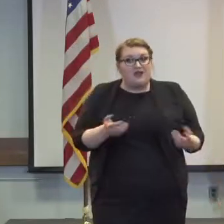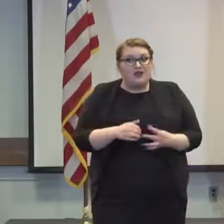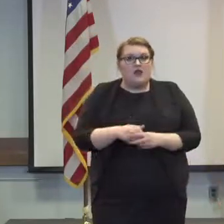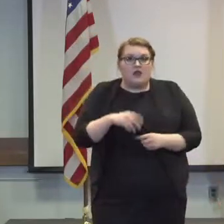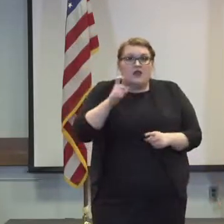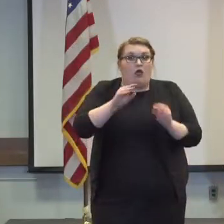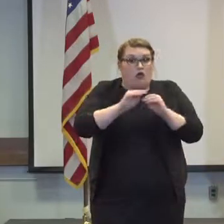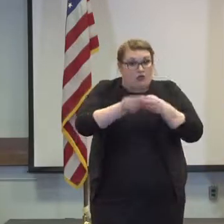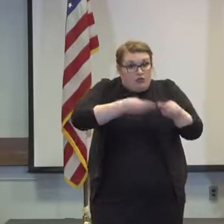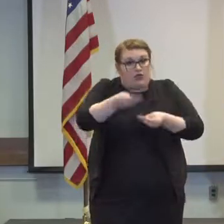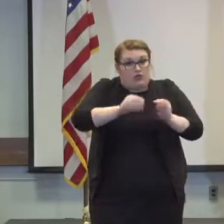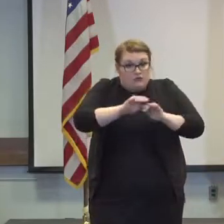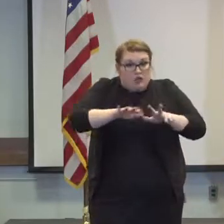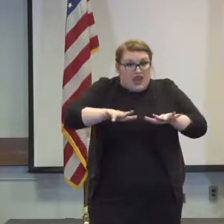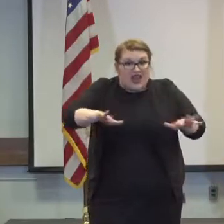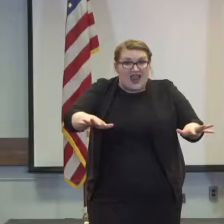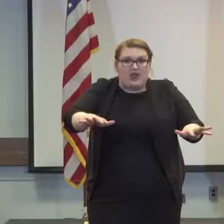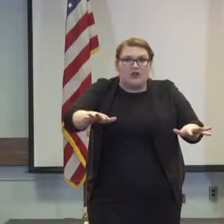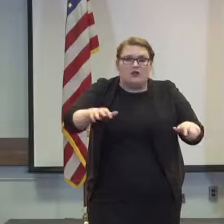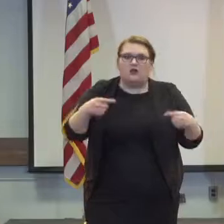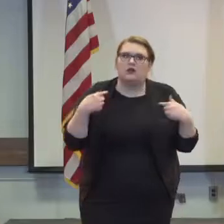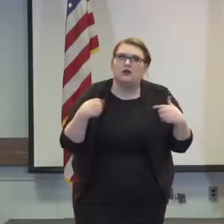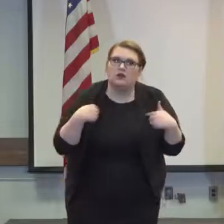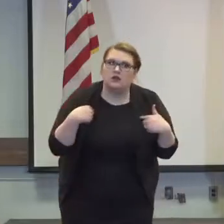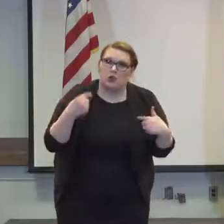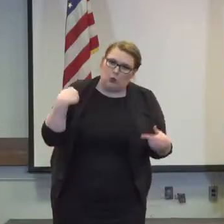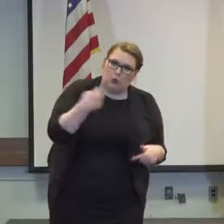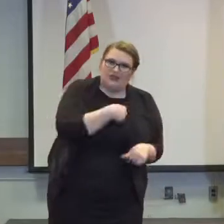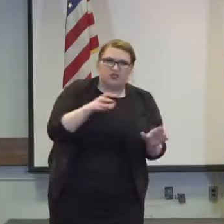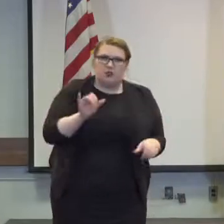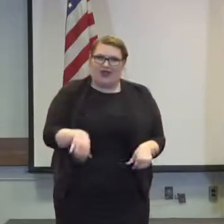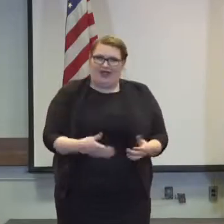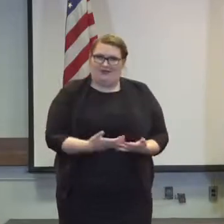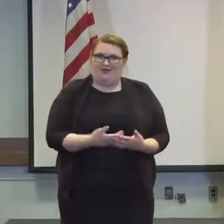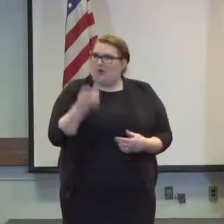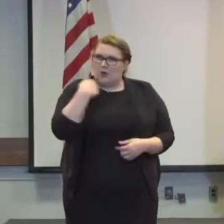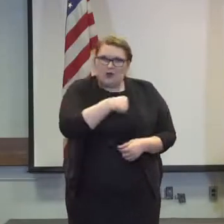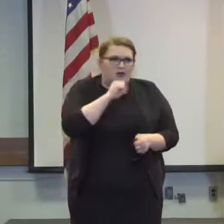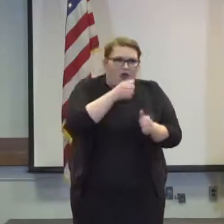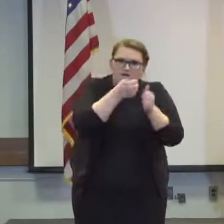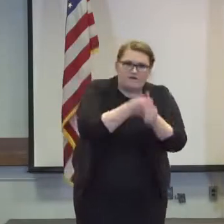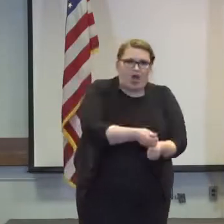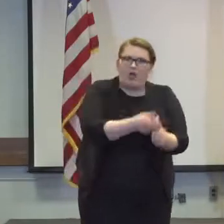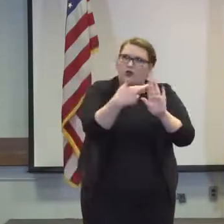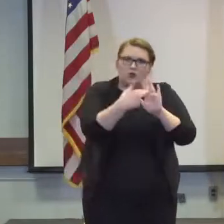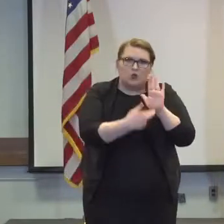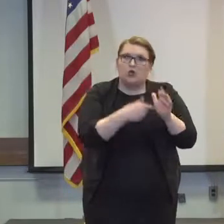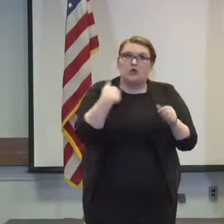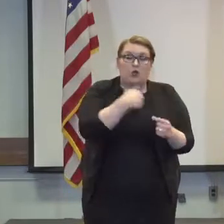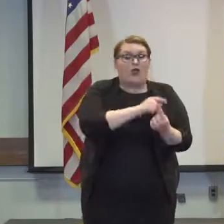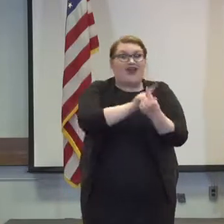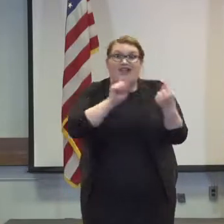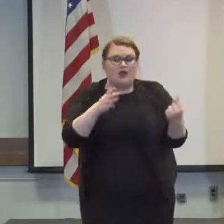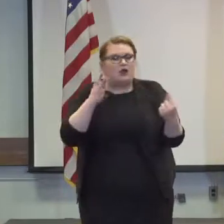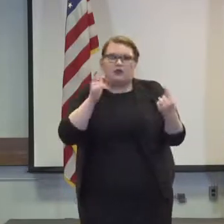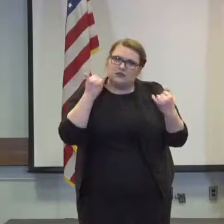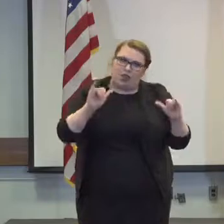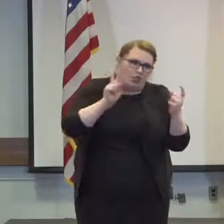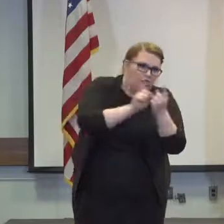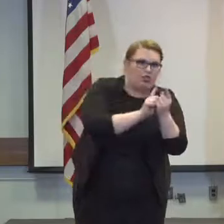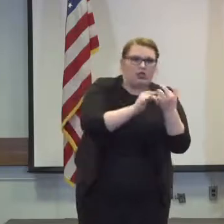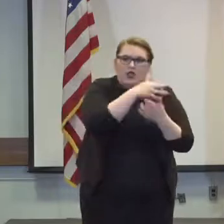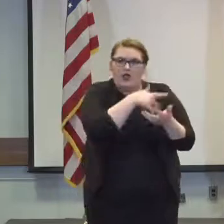the spread of this is our doing. And not following social distancing and not taking the advice that people gave